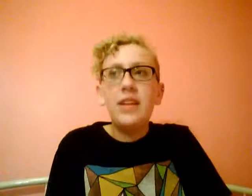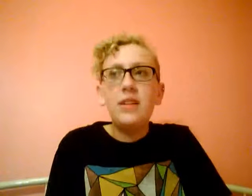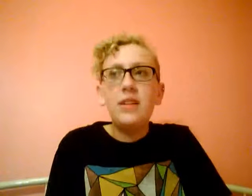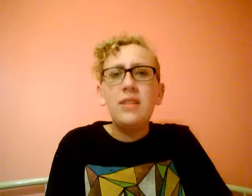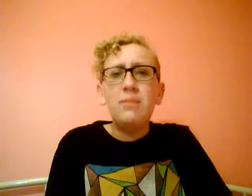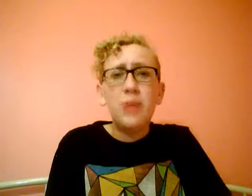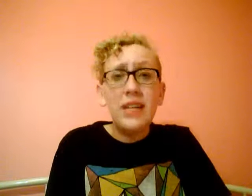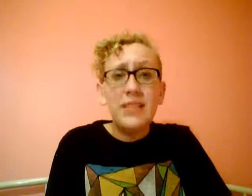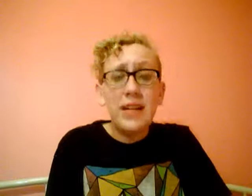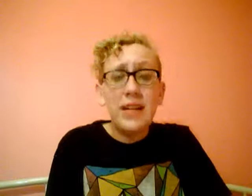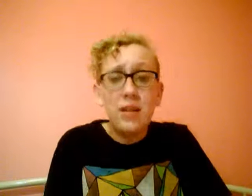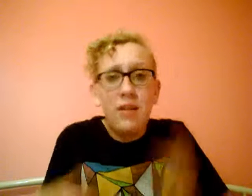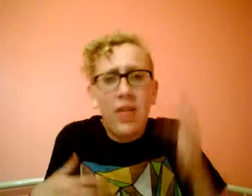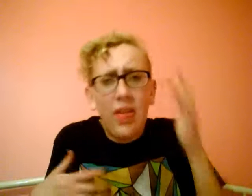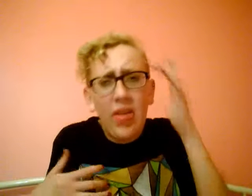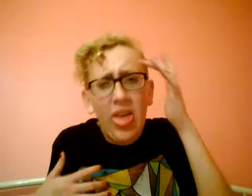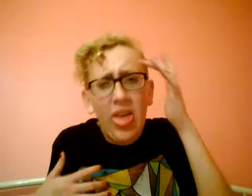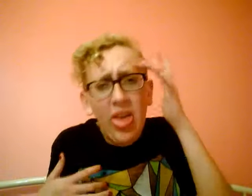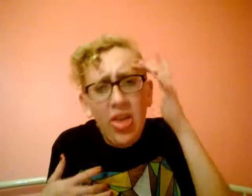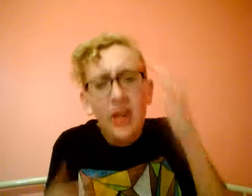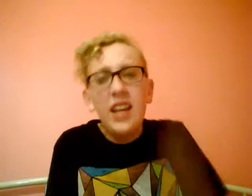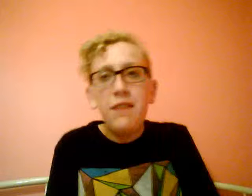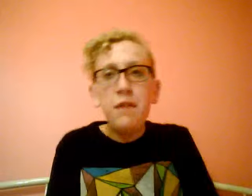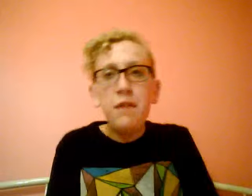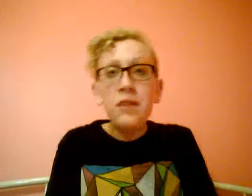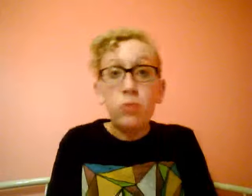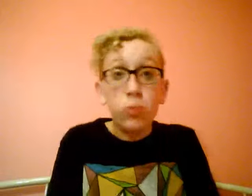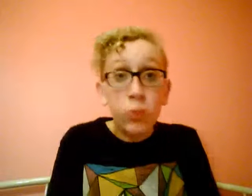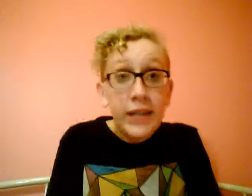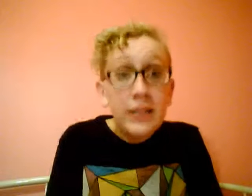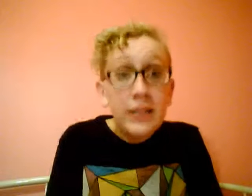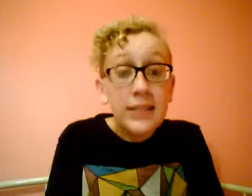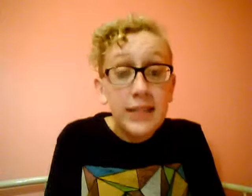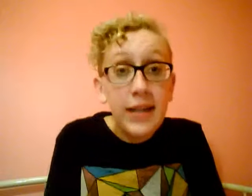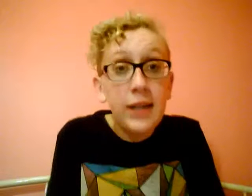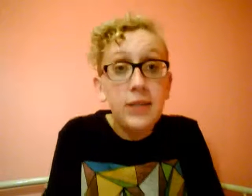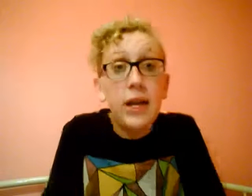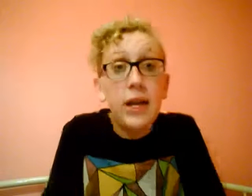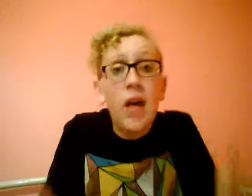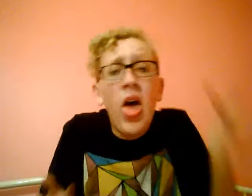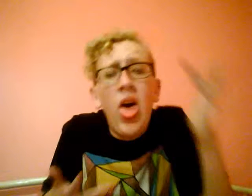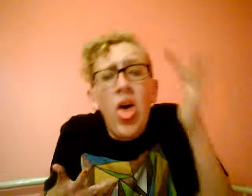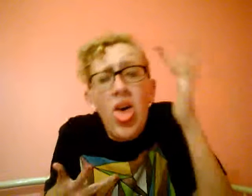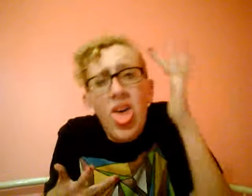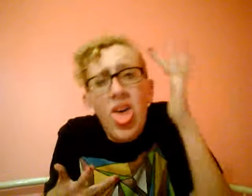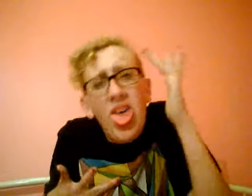like pretty sick, if you feel like really sick, it's like,